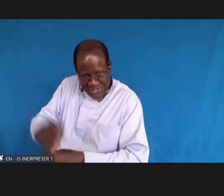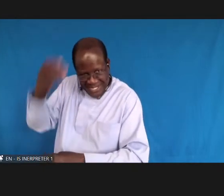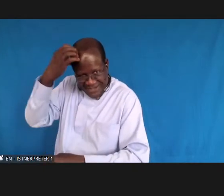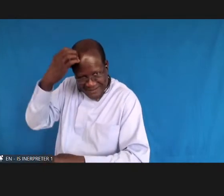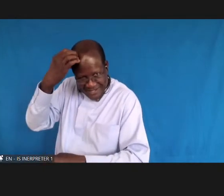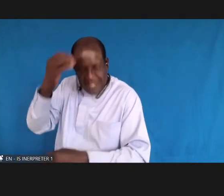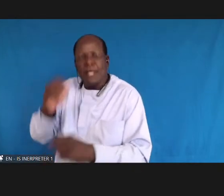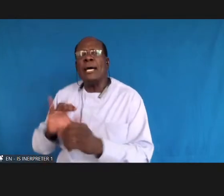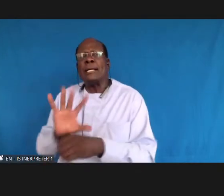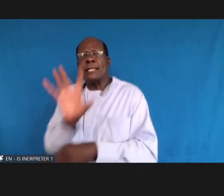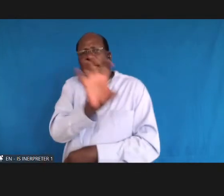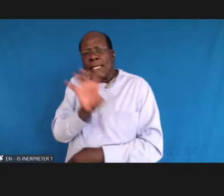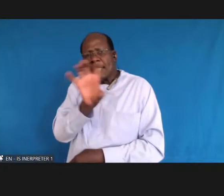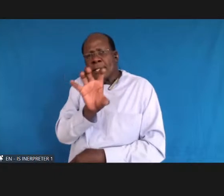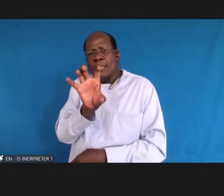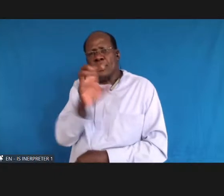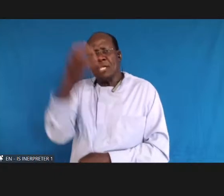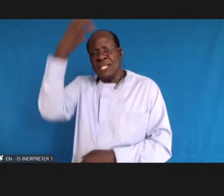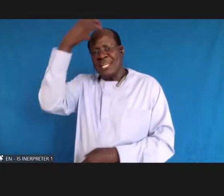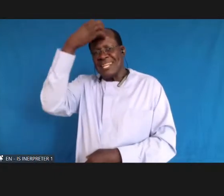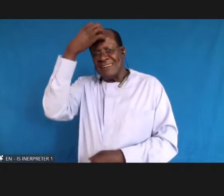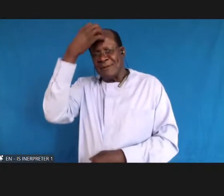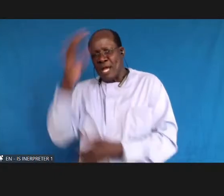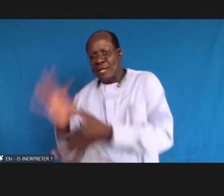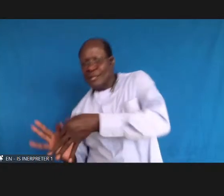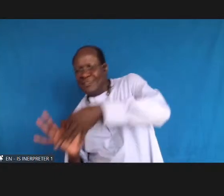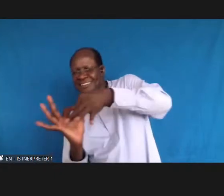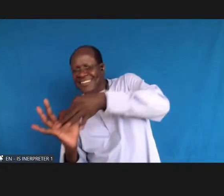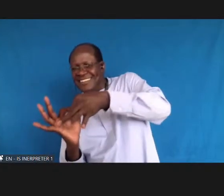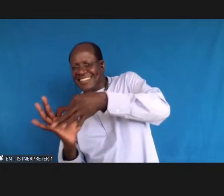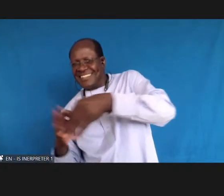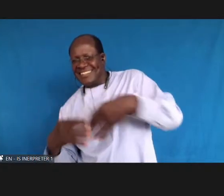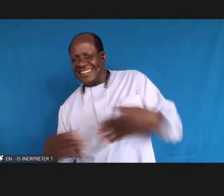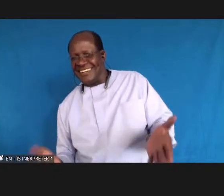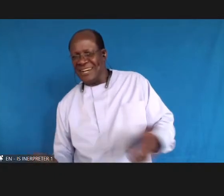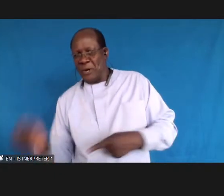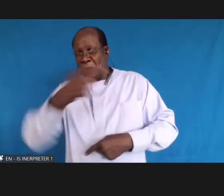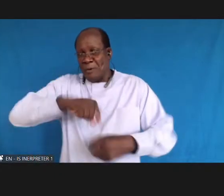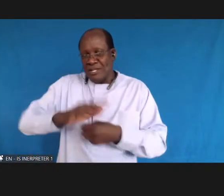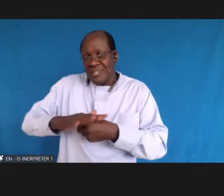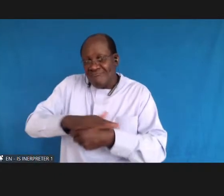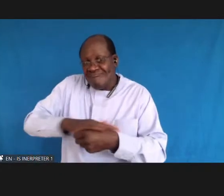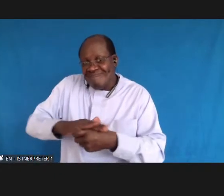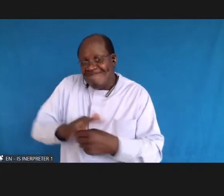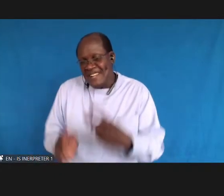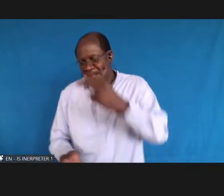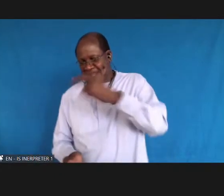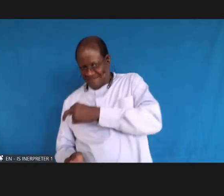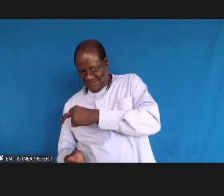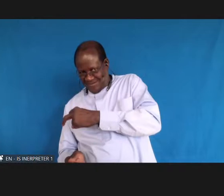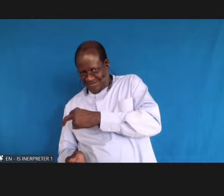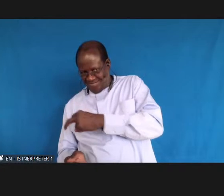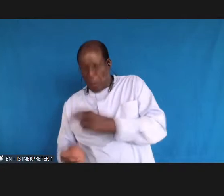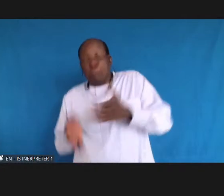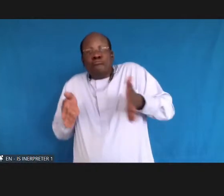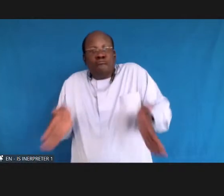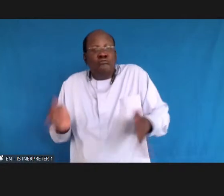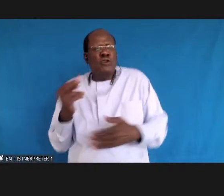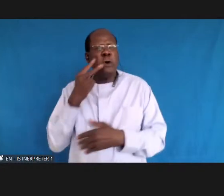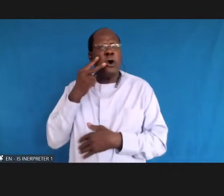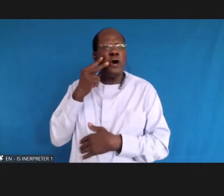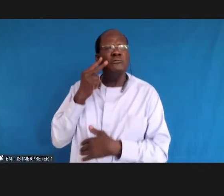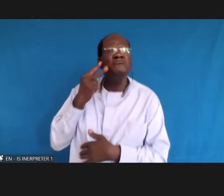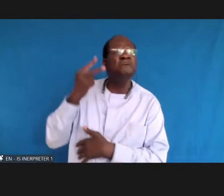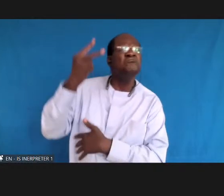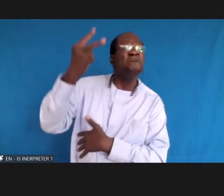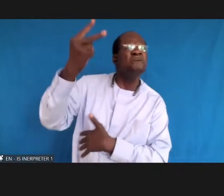process in the local voluntary review? And lastly, for forward-looking, it's very important because we have a